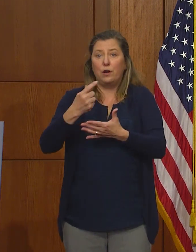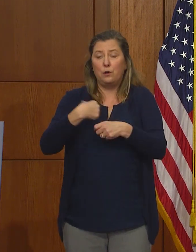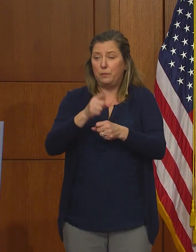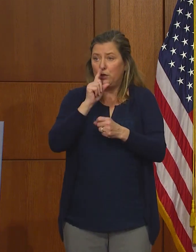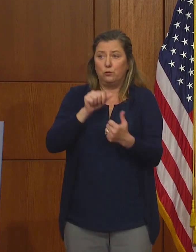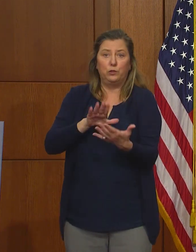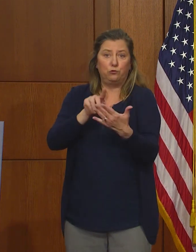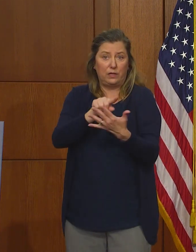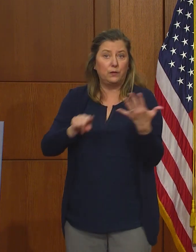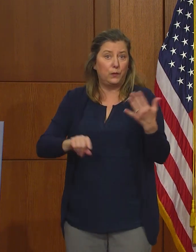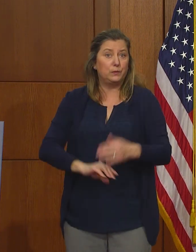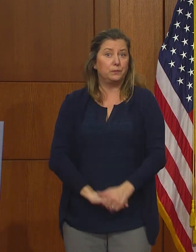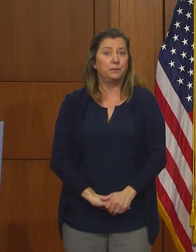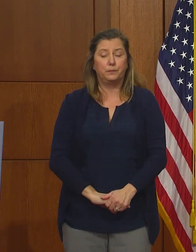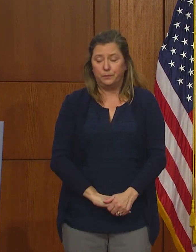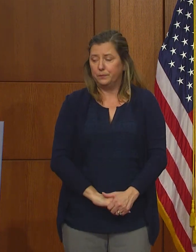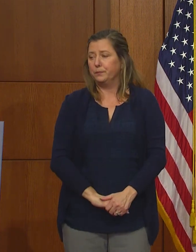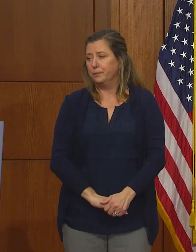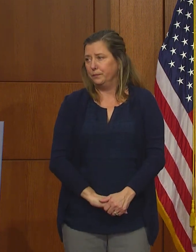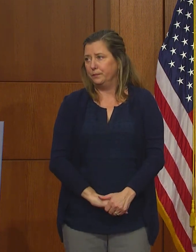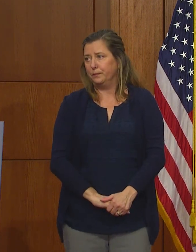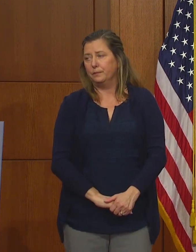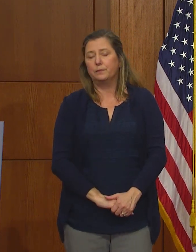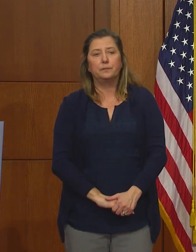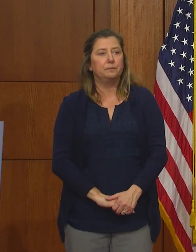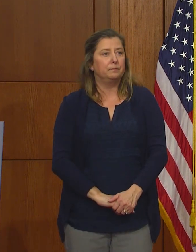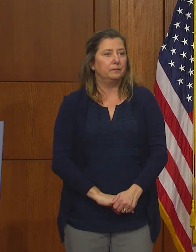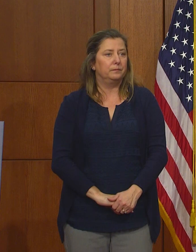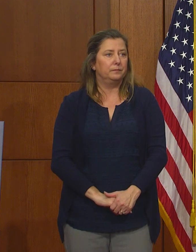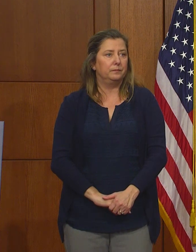those. Thank you.